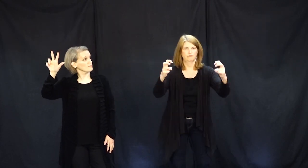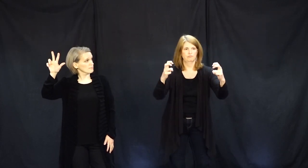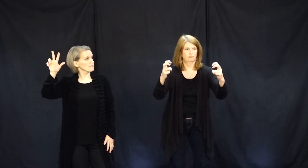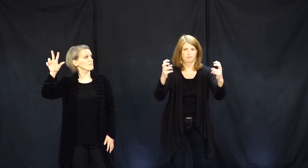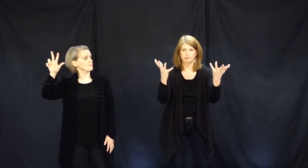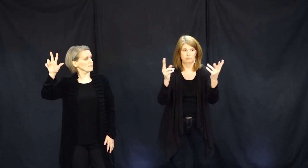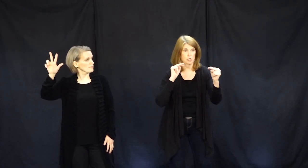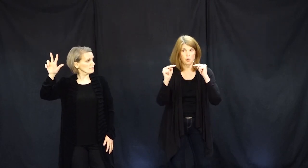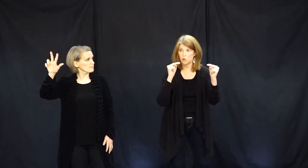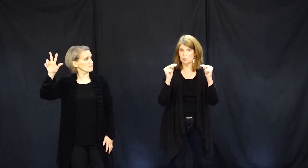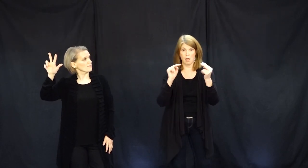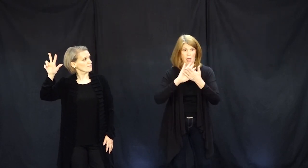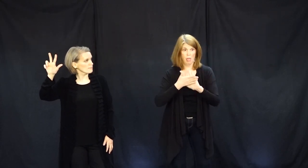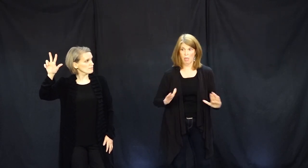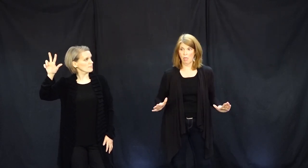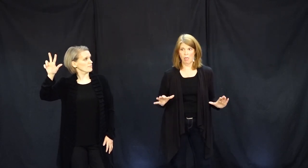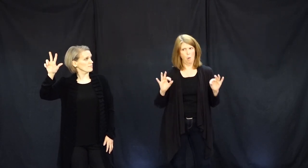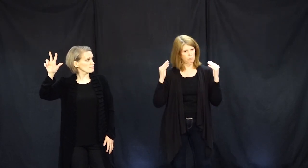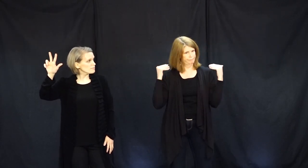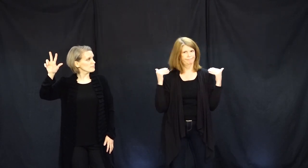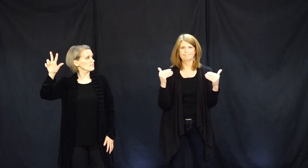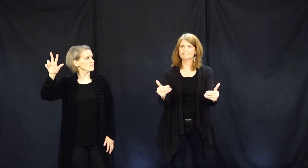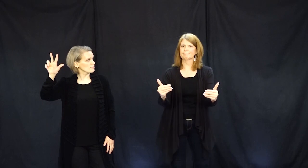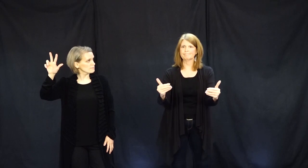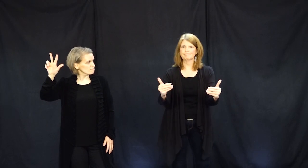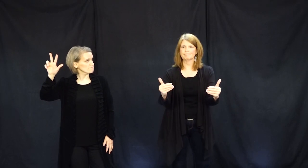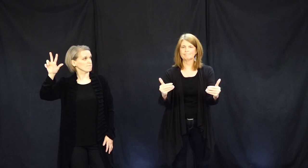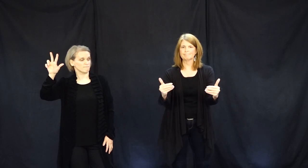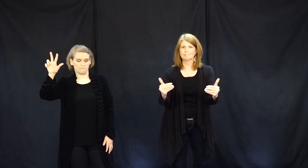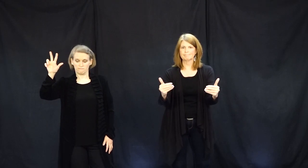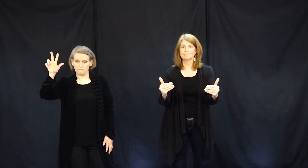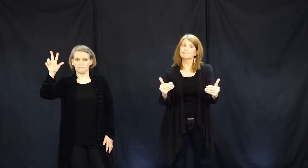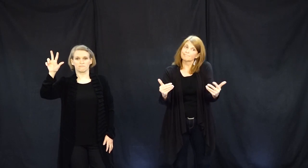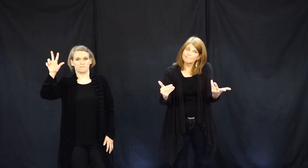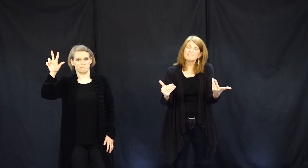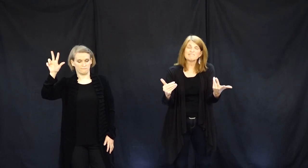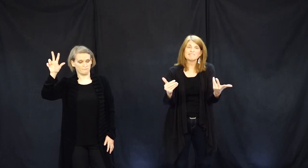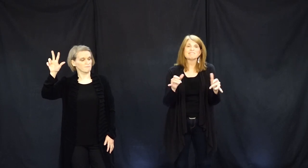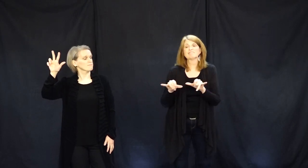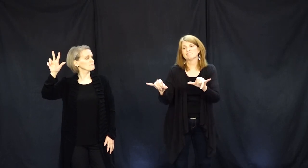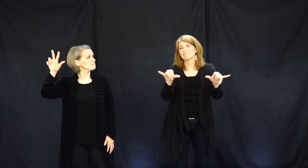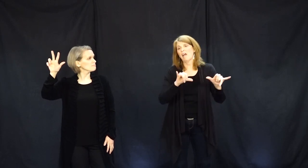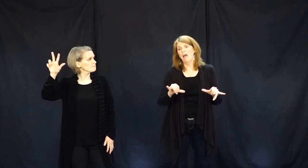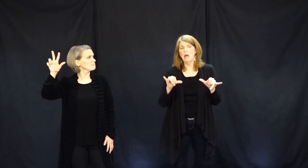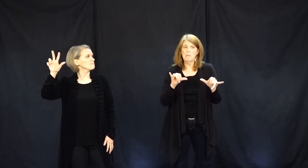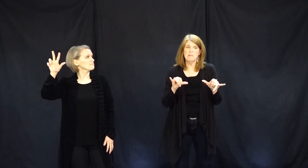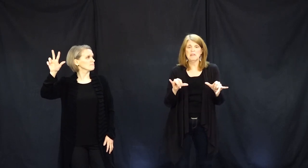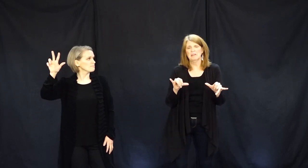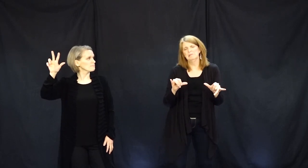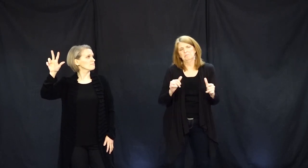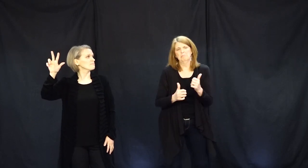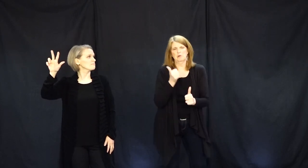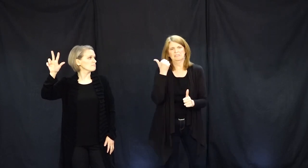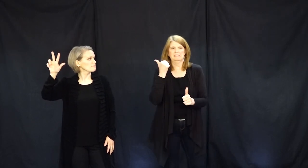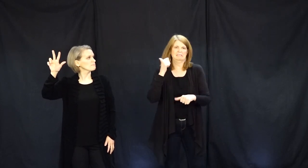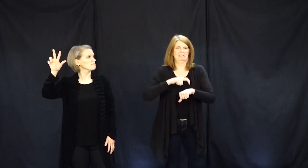Negotiate or negotiate a time and place. This is commonplace, especially between recruits. Most disputes die and no